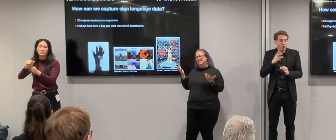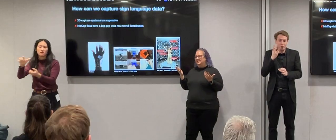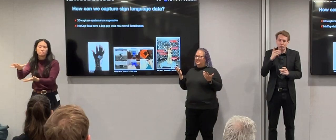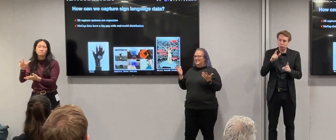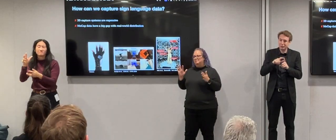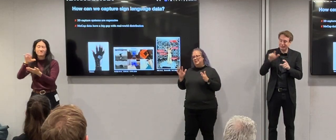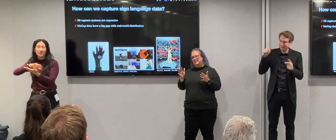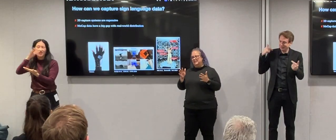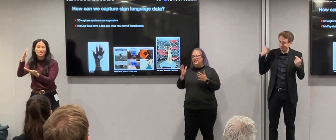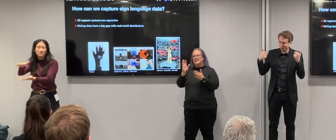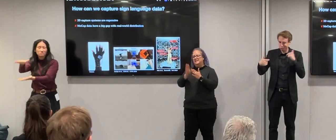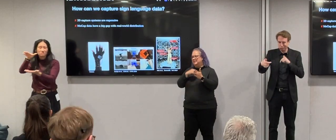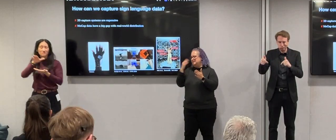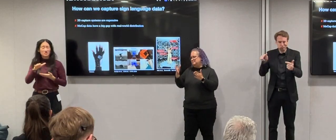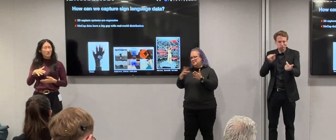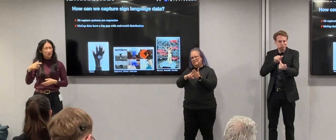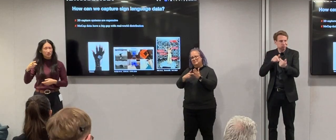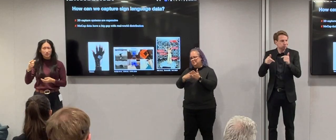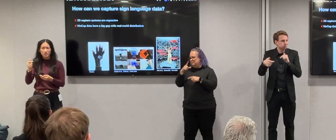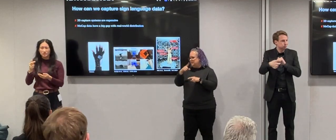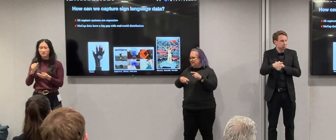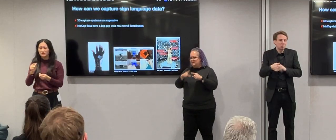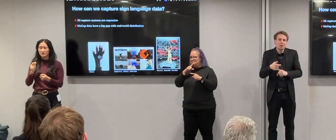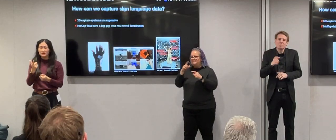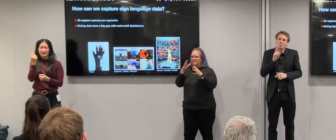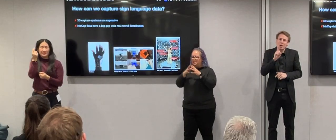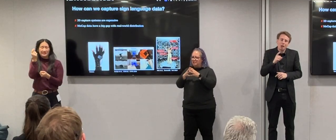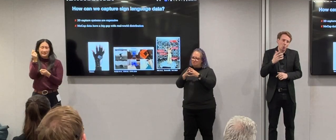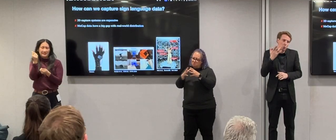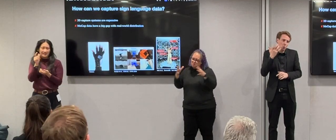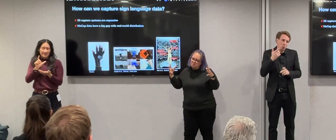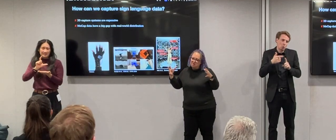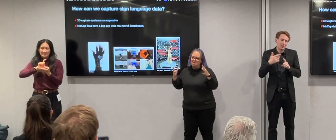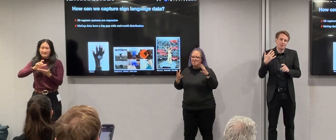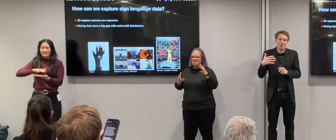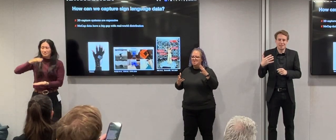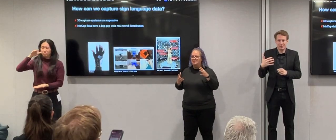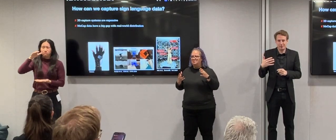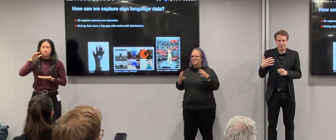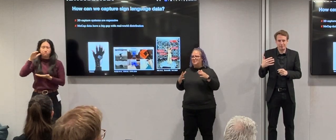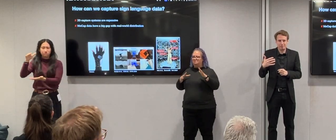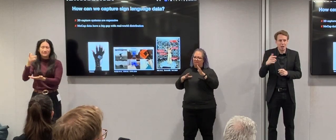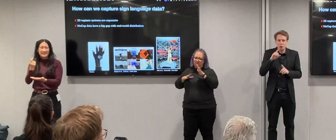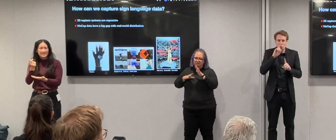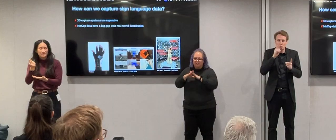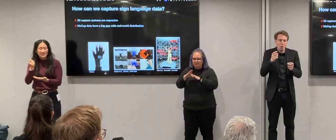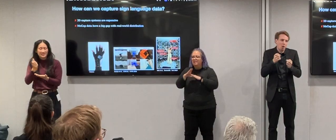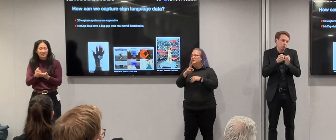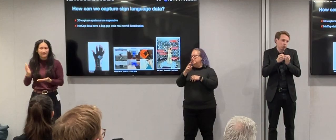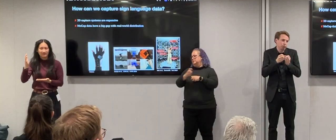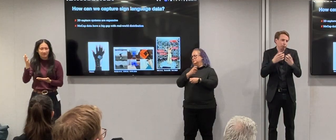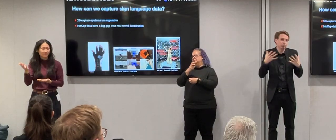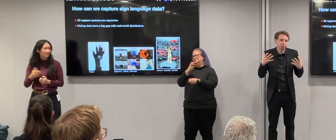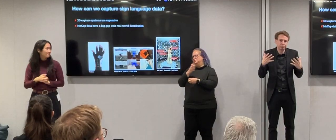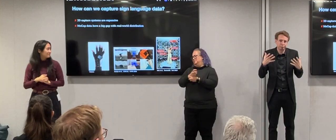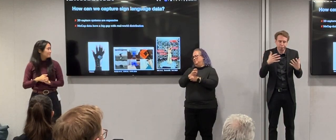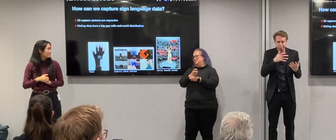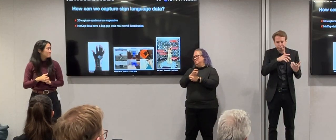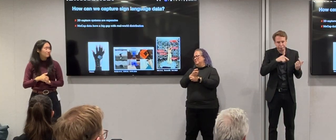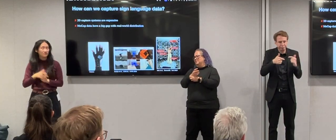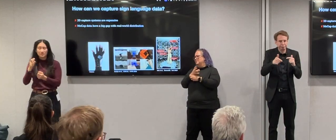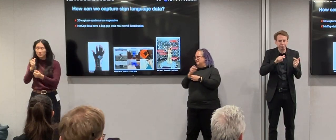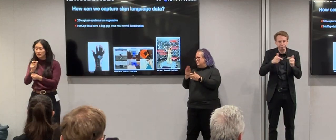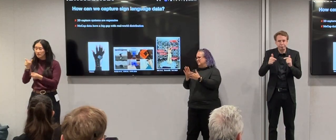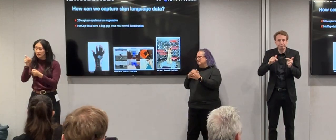and it's very expensive, not only to acquire such systems, but also to annotate them and